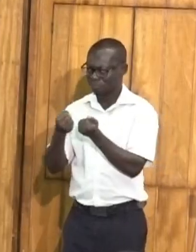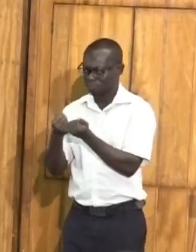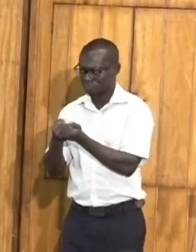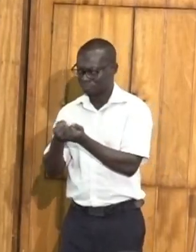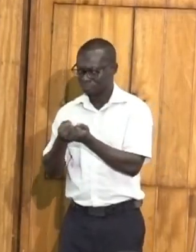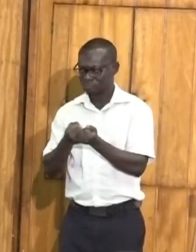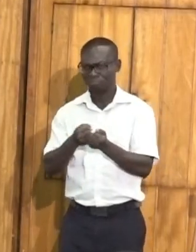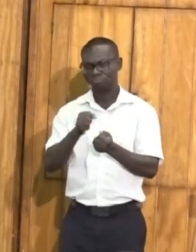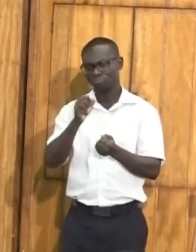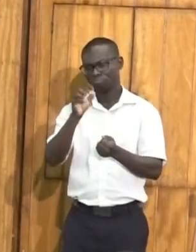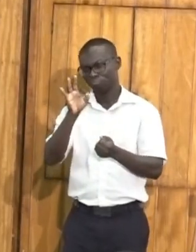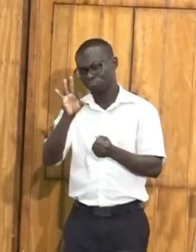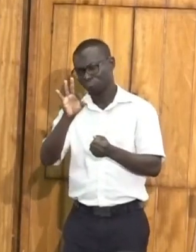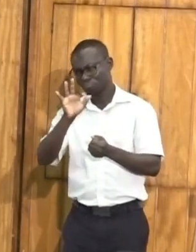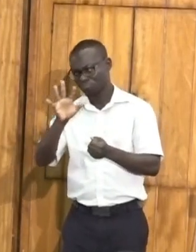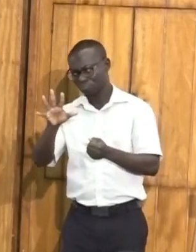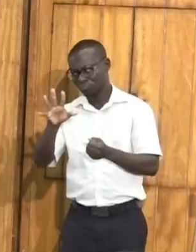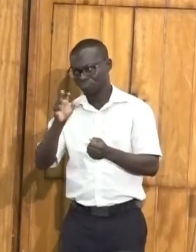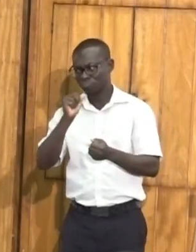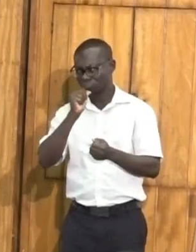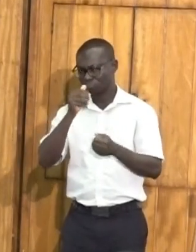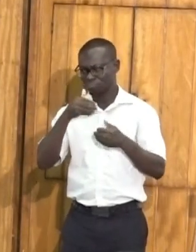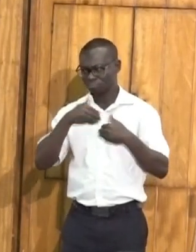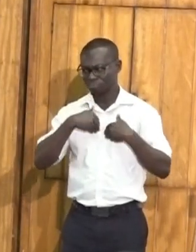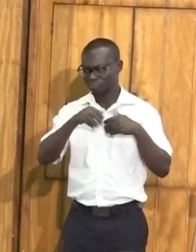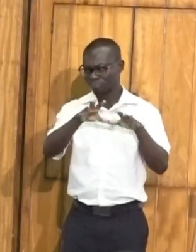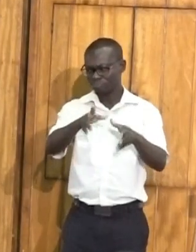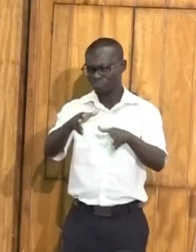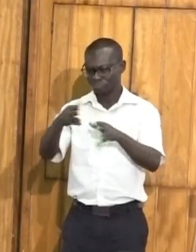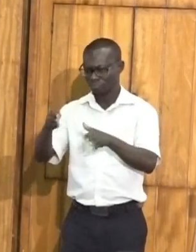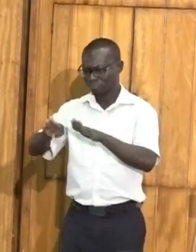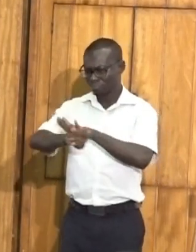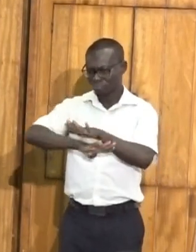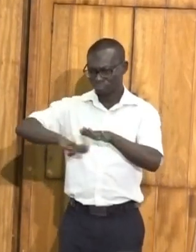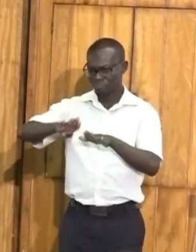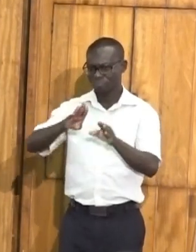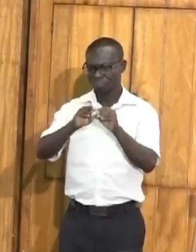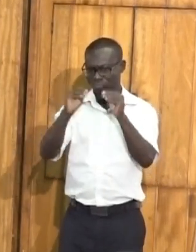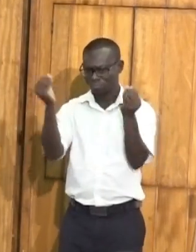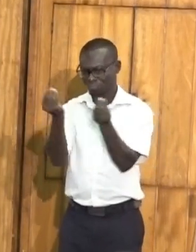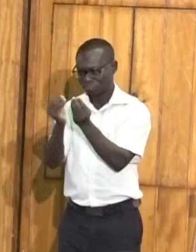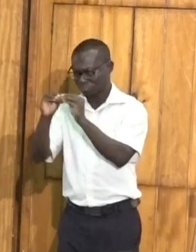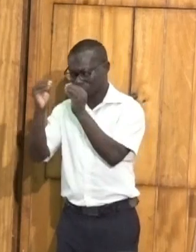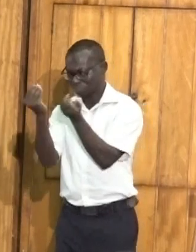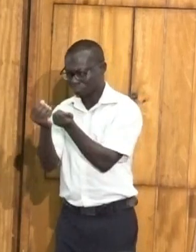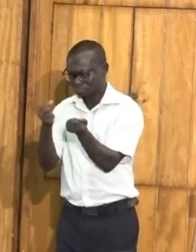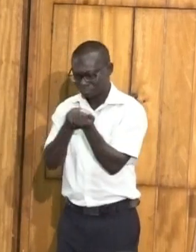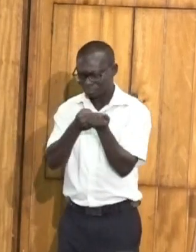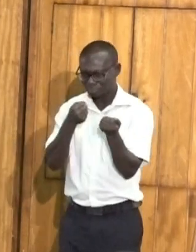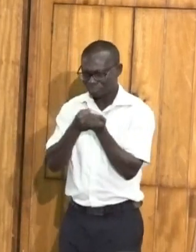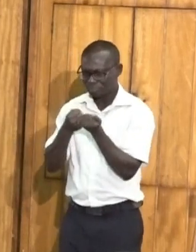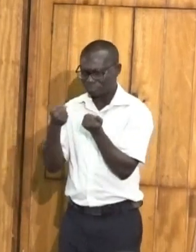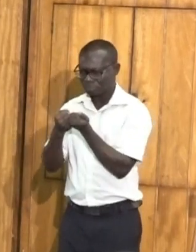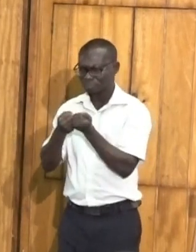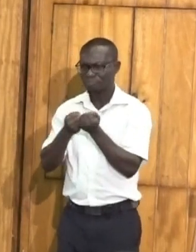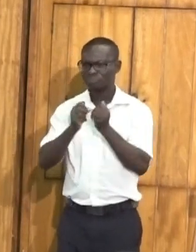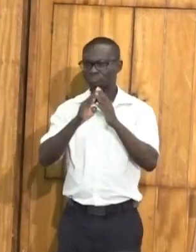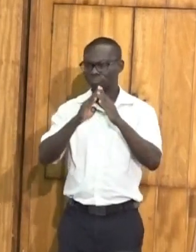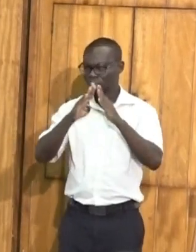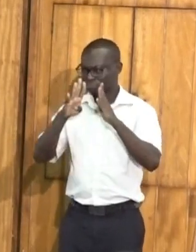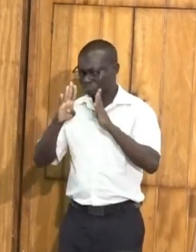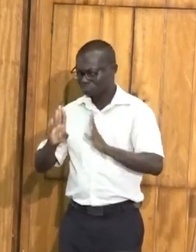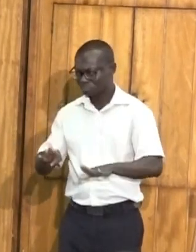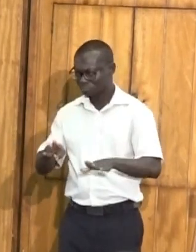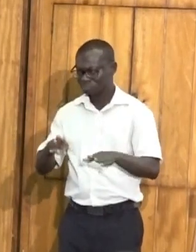third 95, if you don't have community-based organizations to support households, then you're